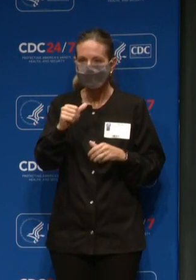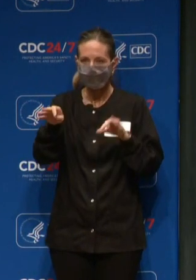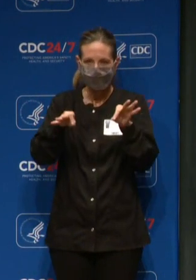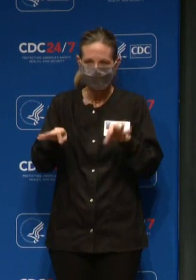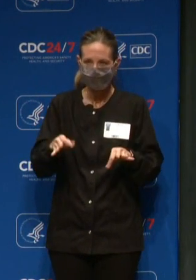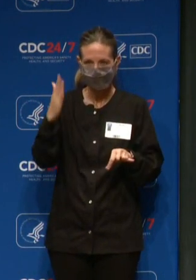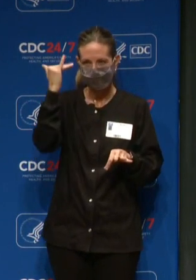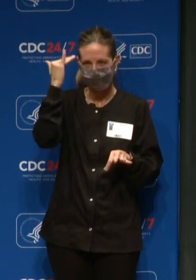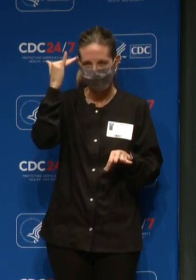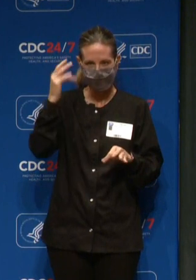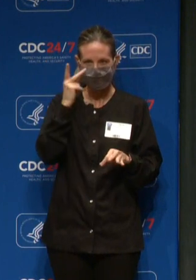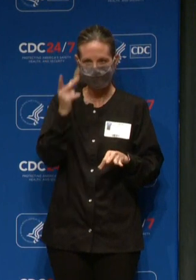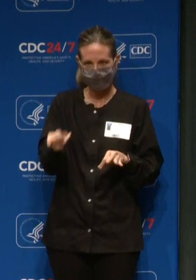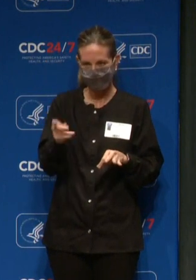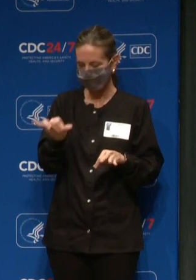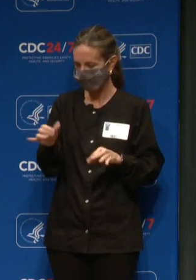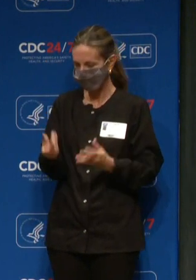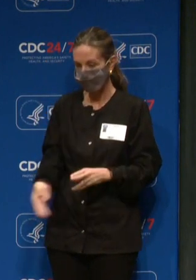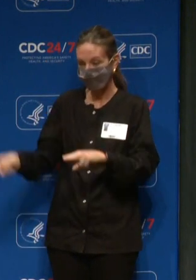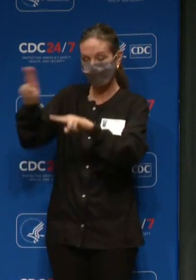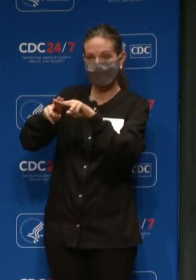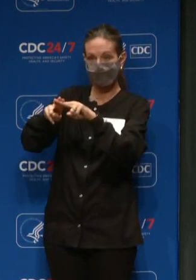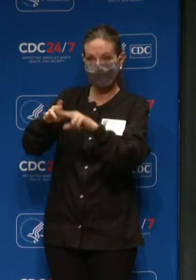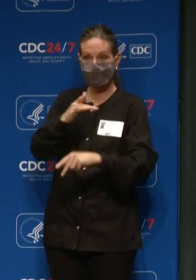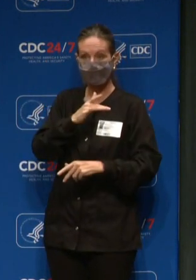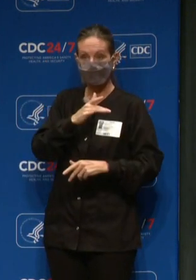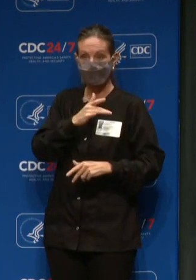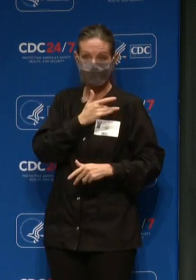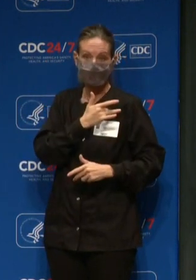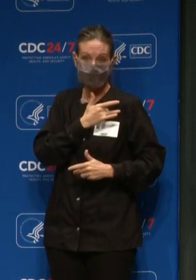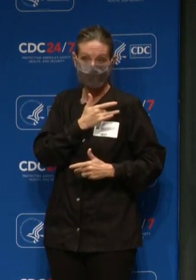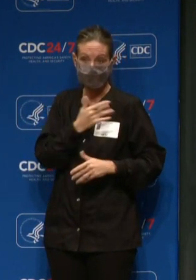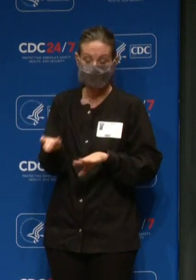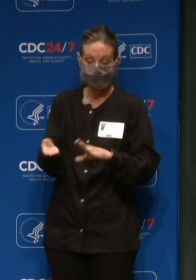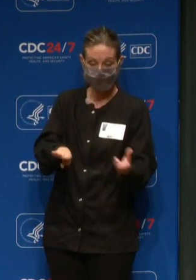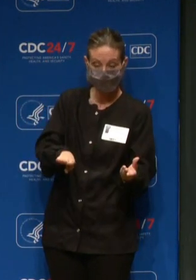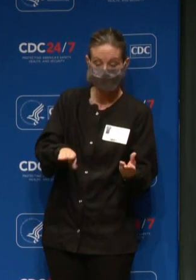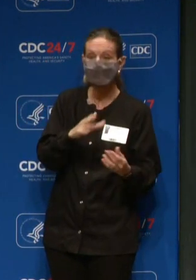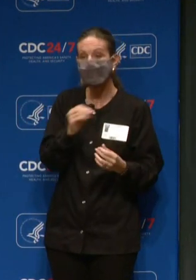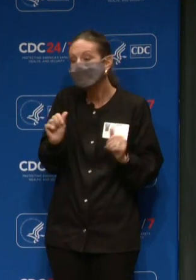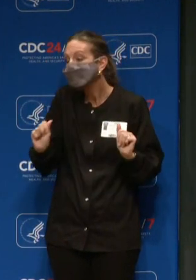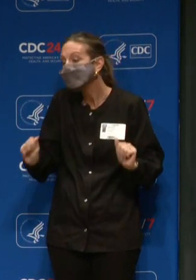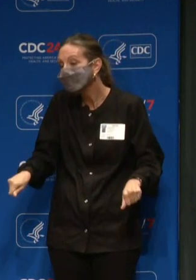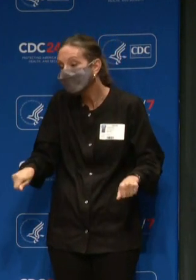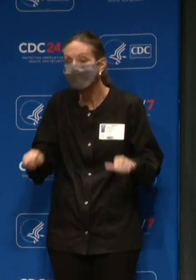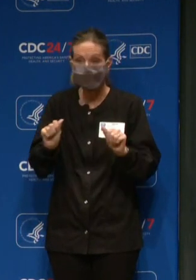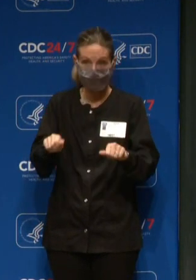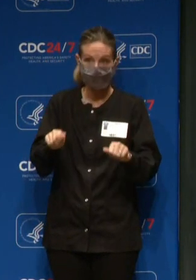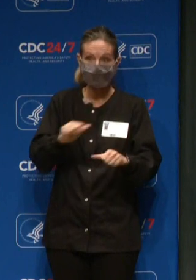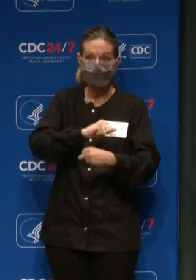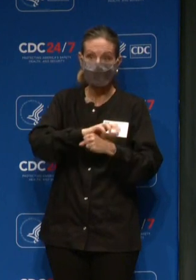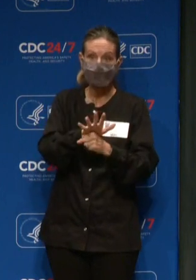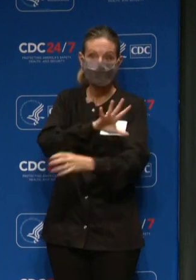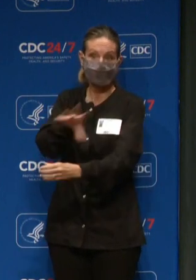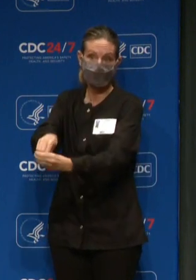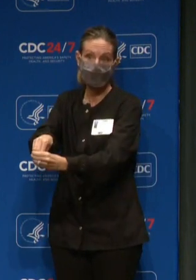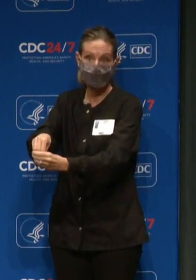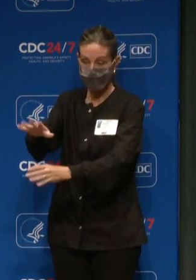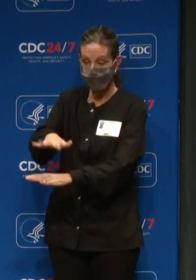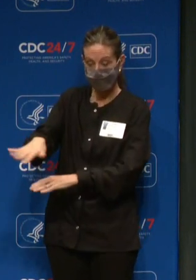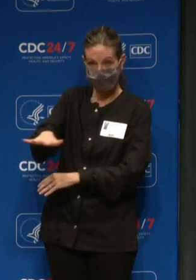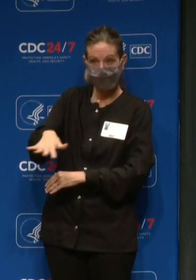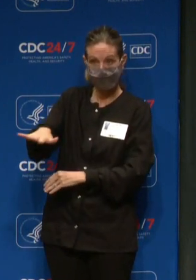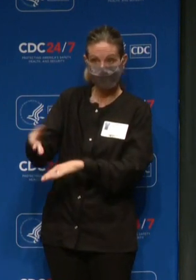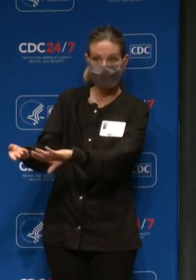we would see that increase in cardiovascular death. And we know that it's possible that COVID-19 could be playing a role in those deaths